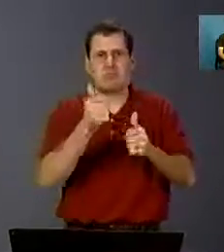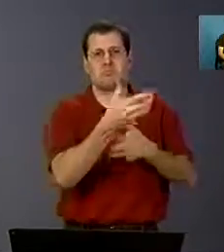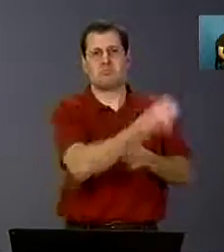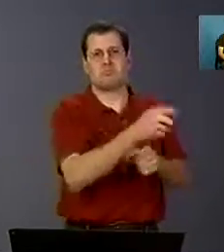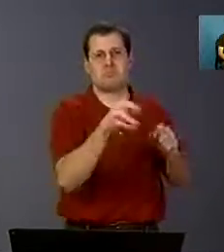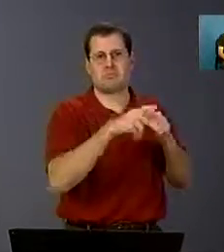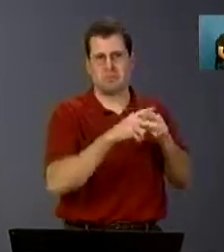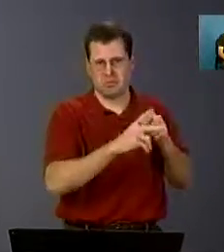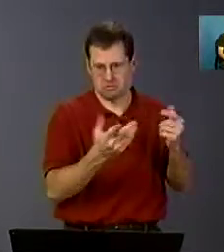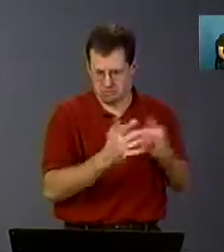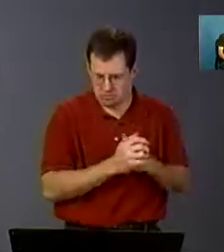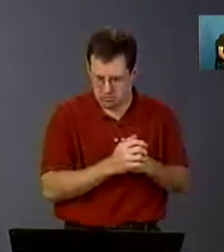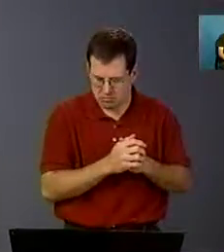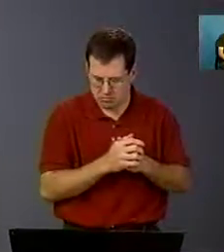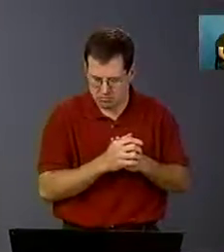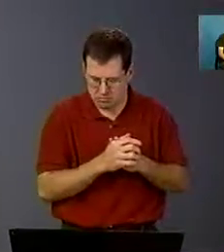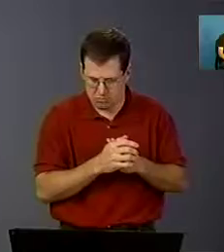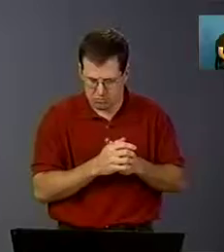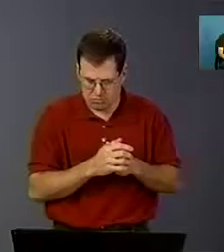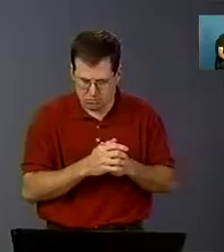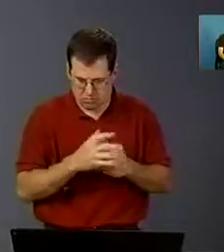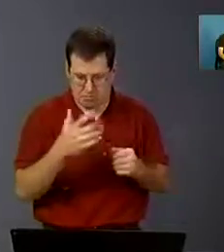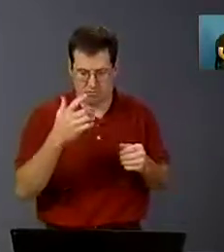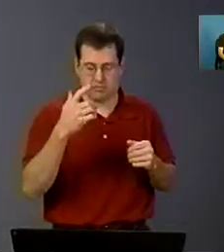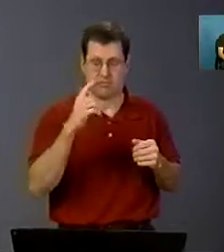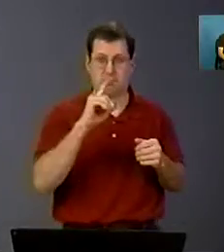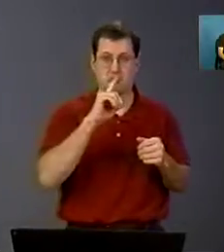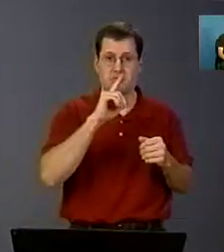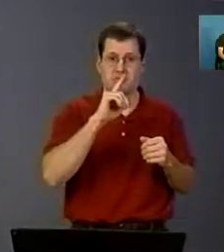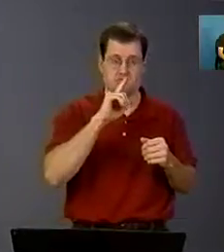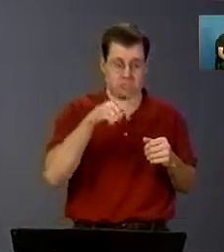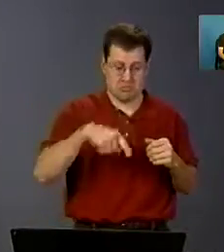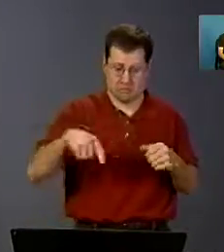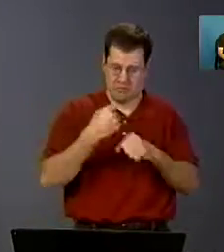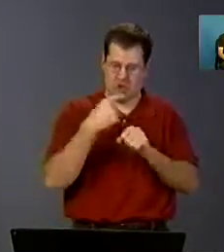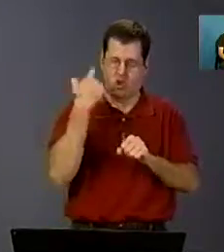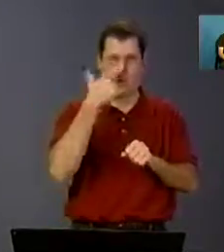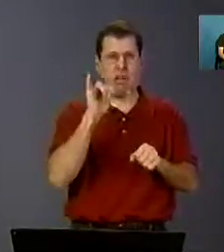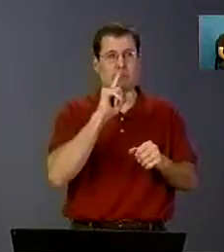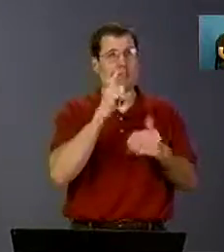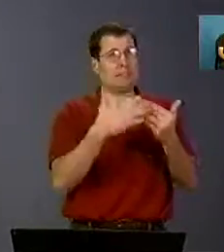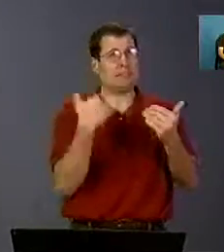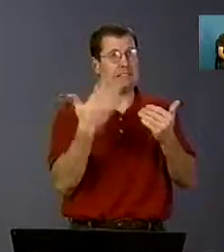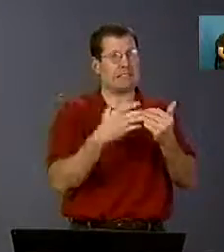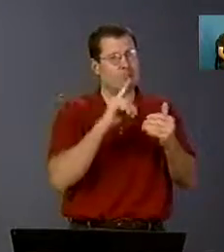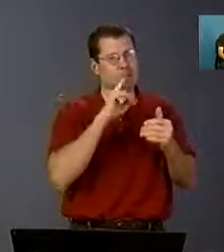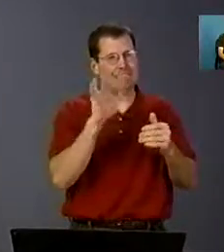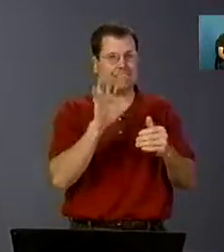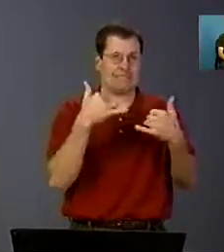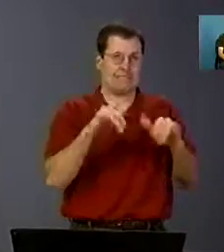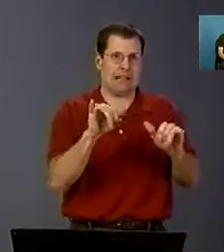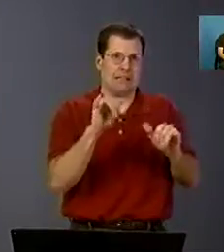Make sure that you find a good mechanic so that every time something happens that you need to repair your car with, you can go back to them.